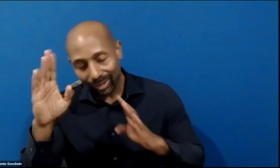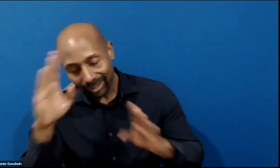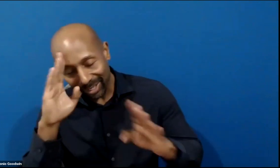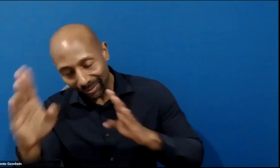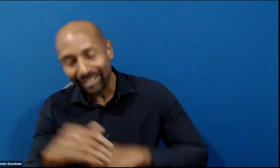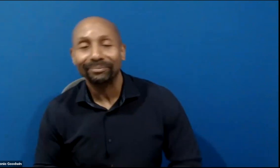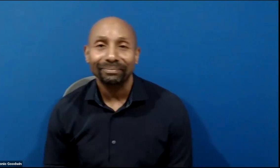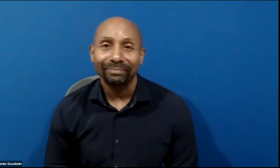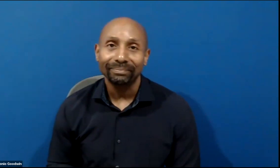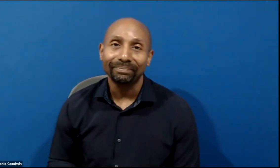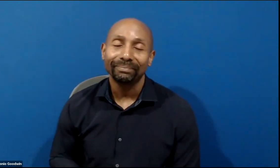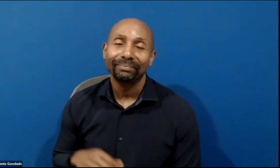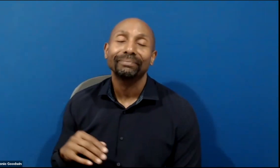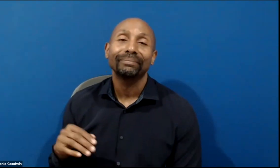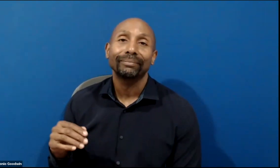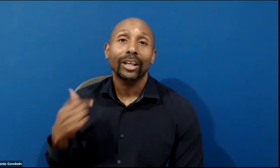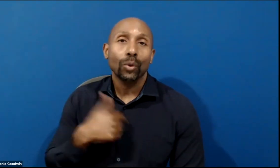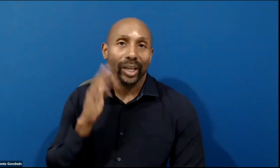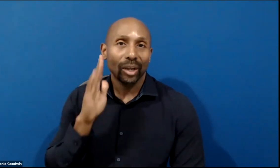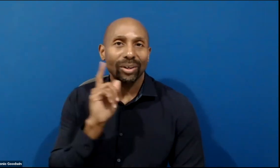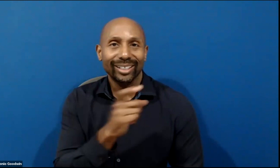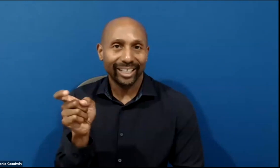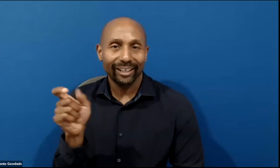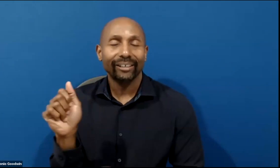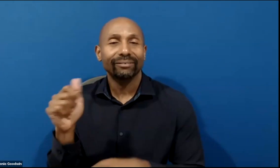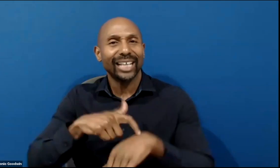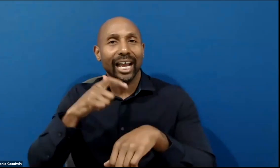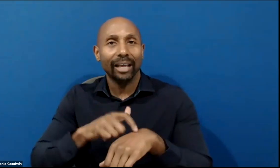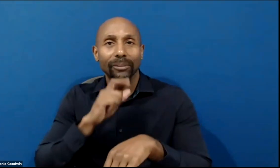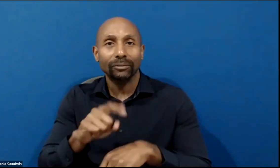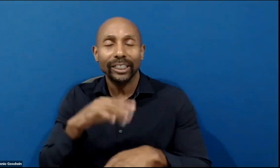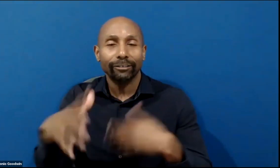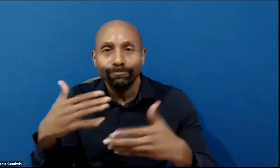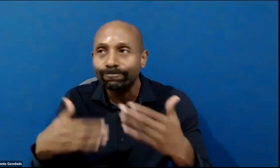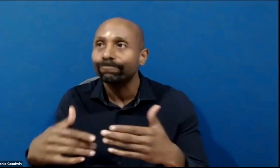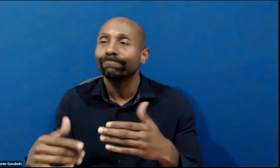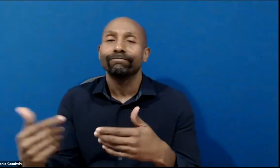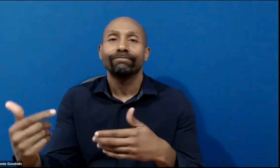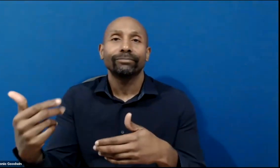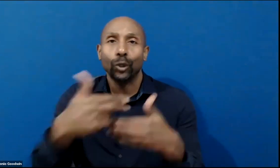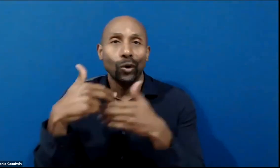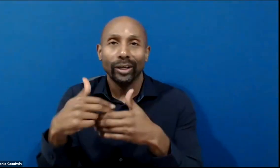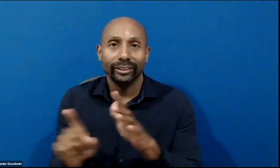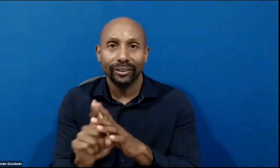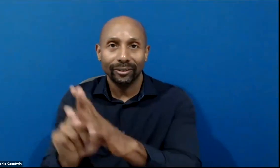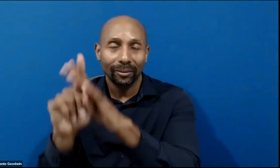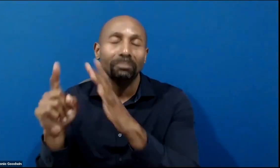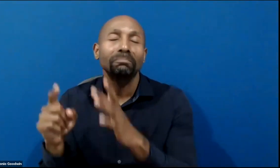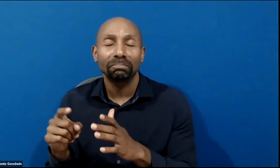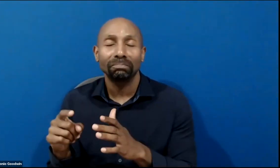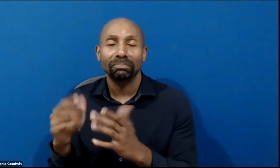We'll be giving you some time to get into the webinar, give a few minutes for the crowd to